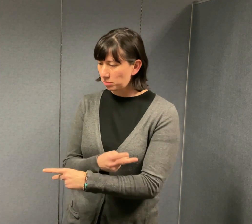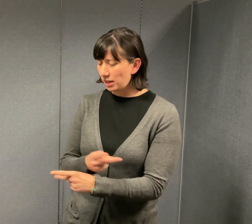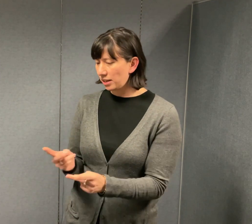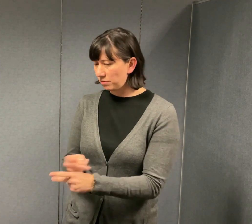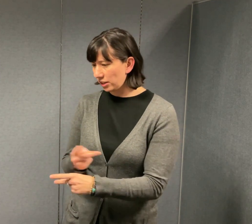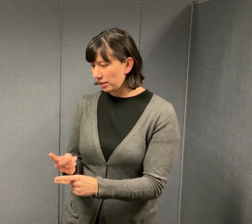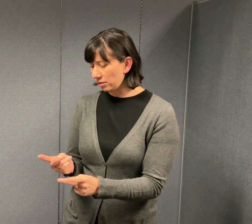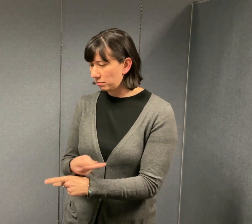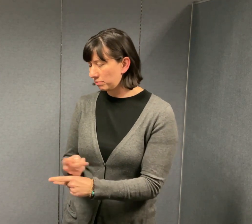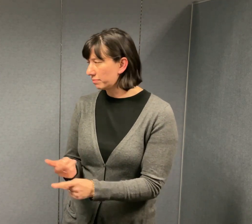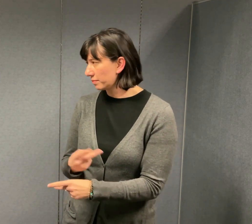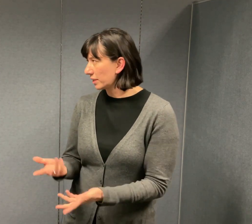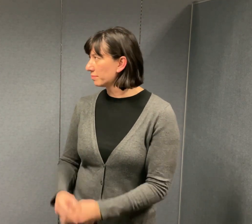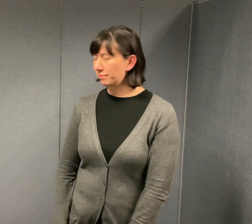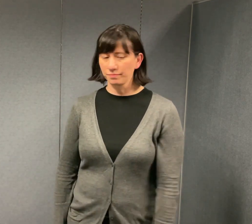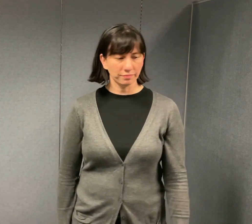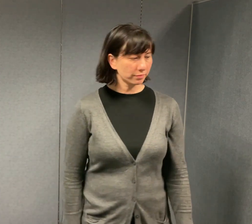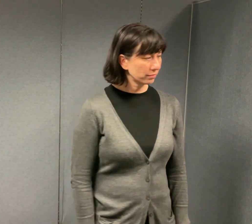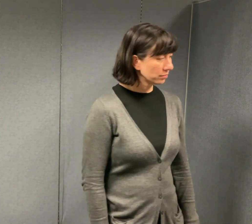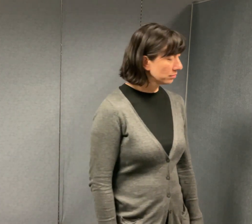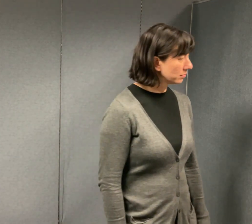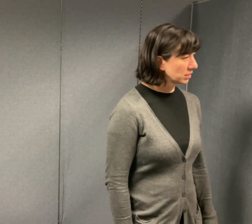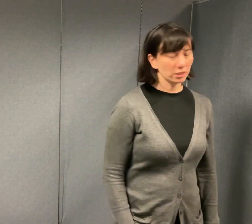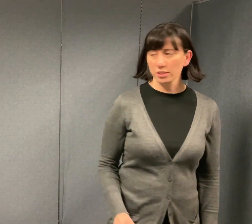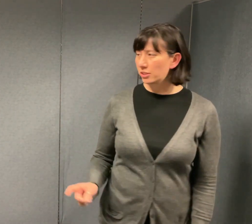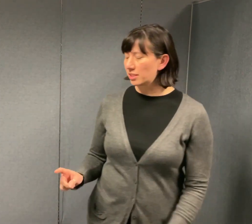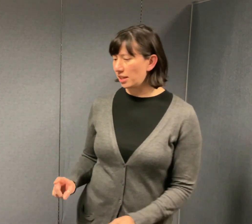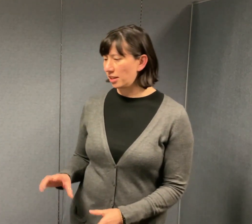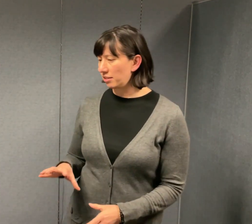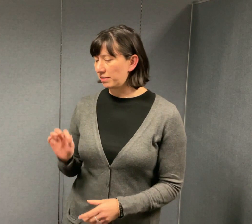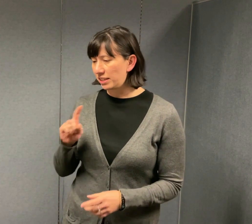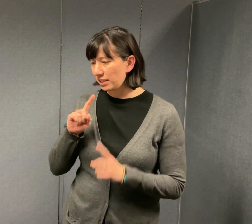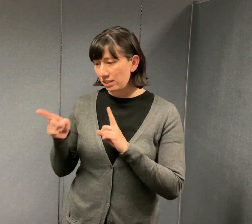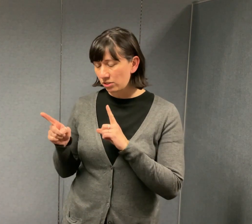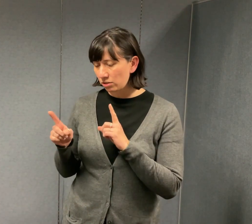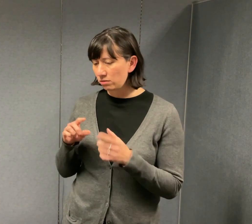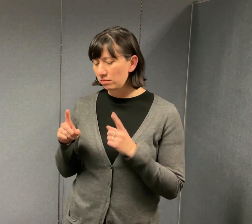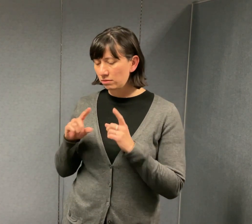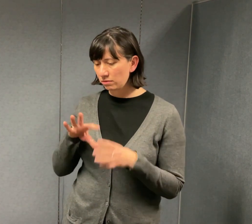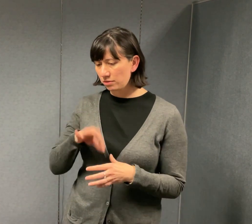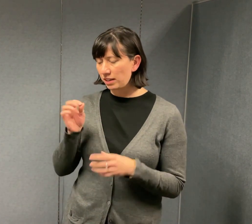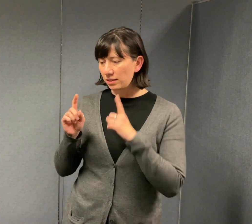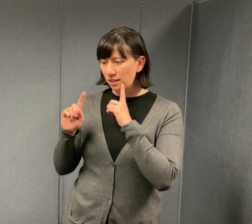multiply, figure out. Figure out. Okay. All right. You could say find the answer. Let's find the